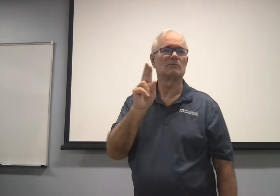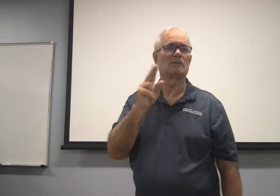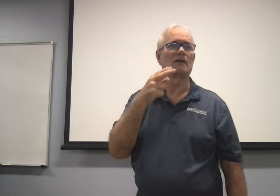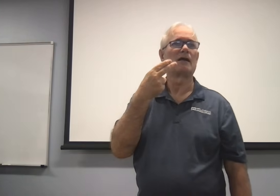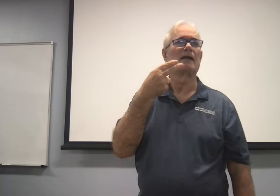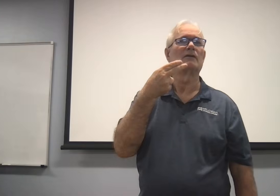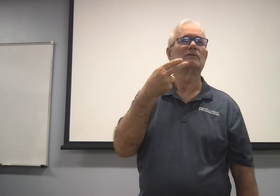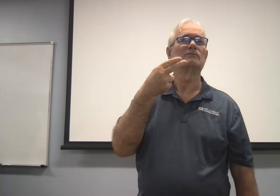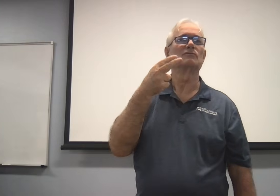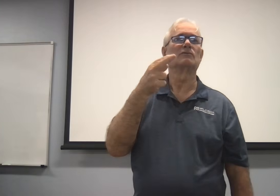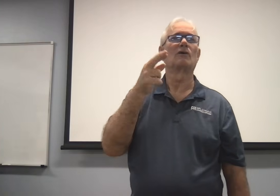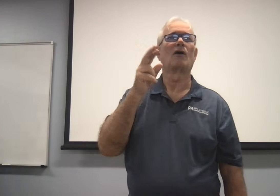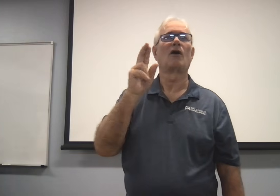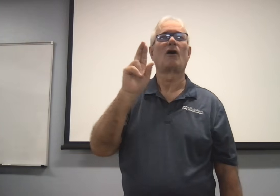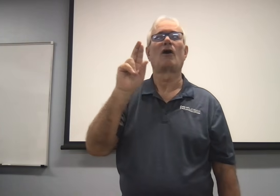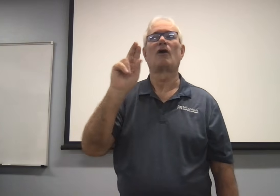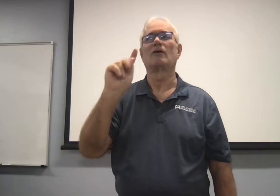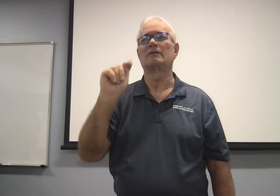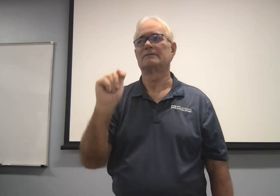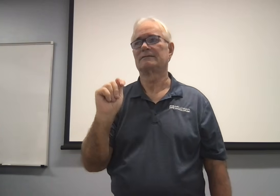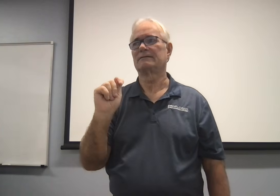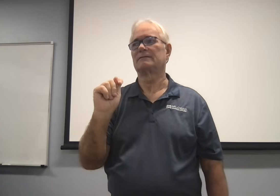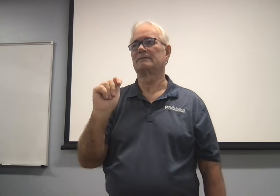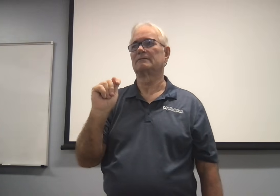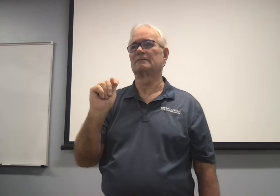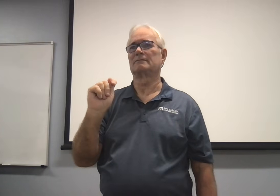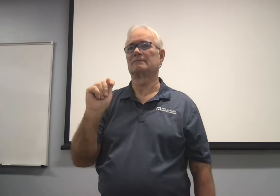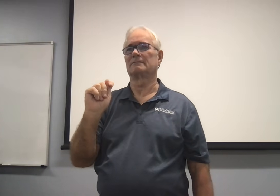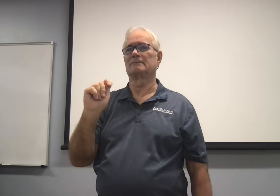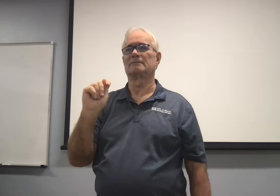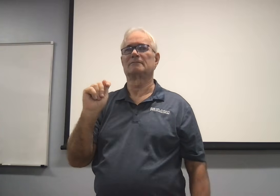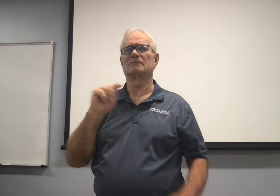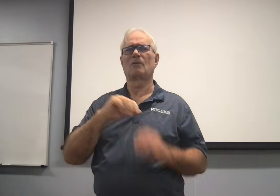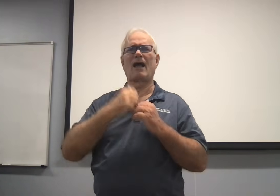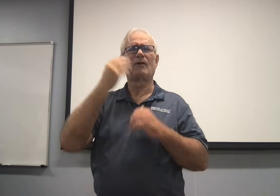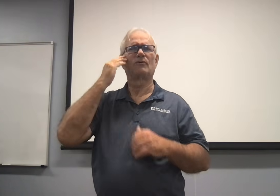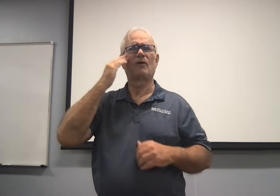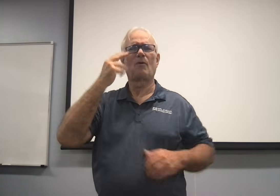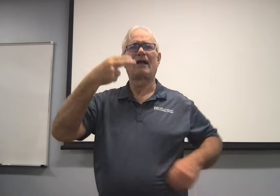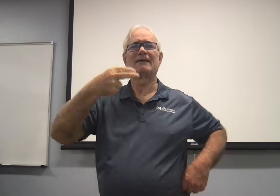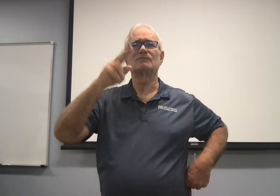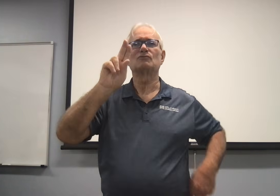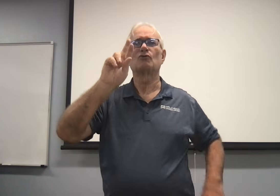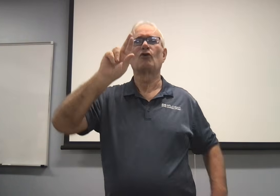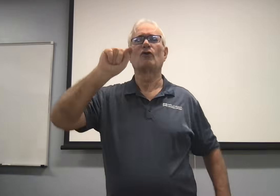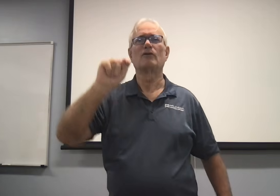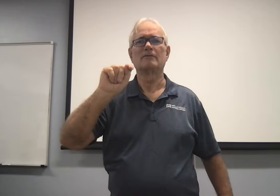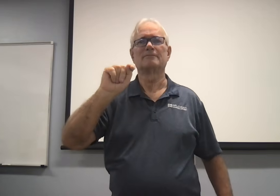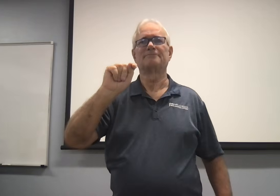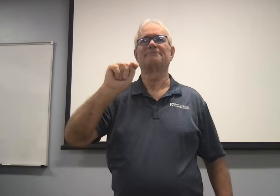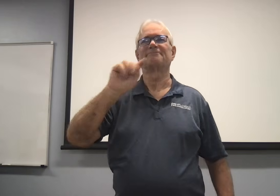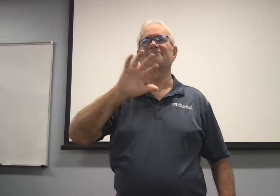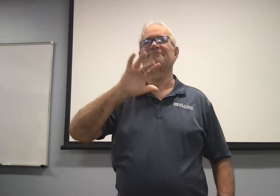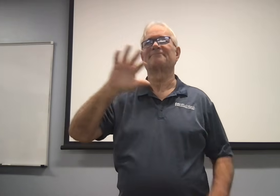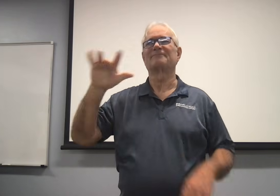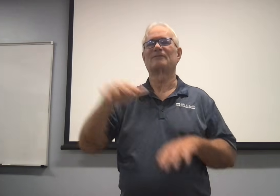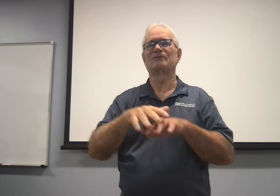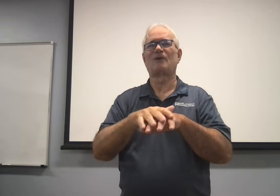U. You kind of go straight from H-R-T. It's a sliding motion. So how do you know it's